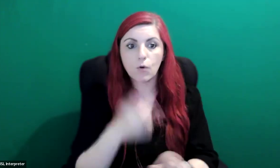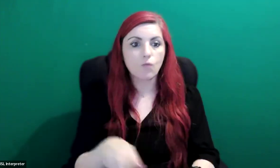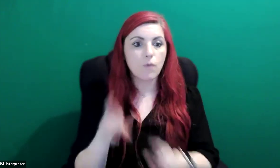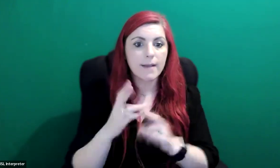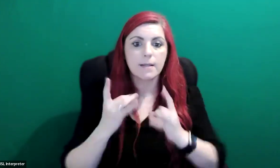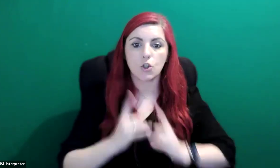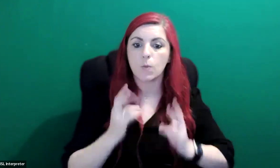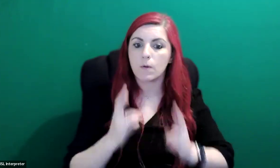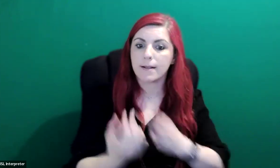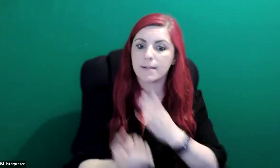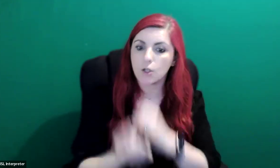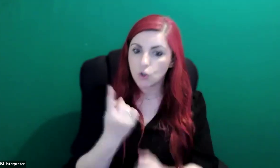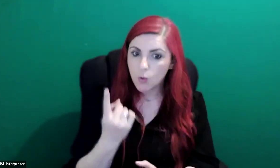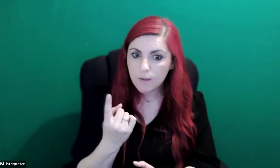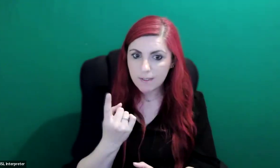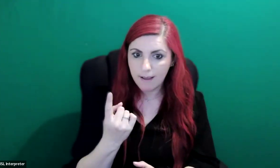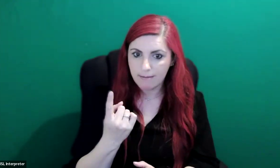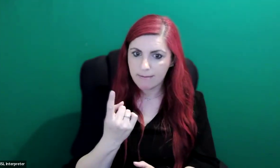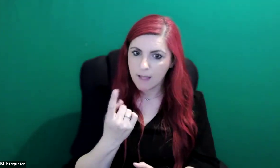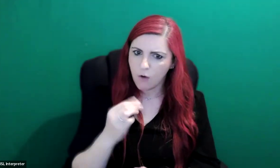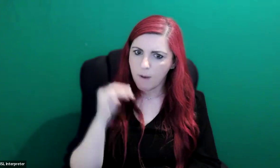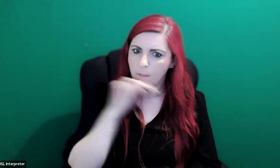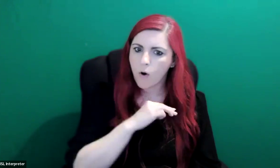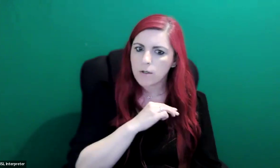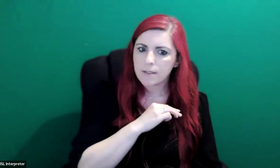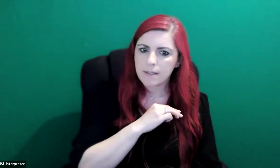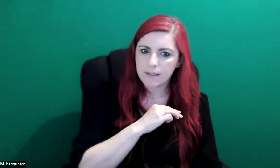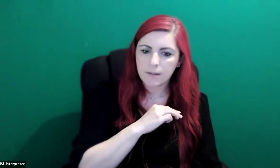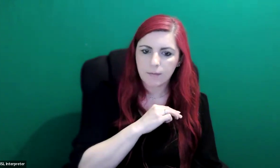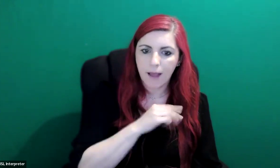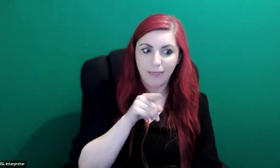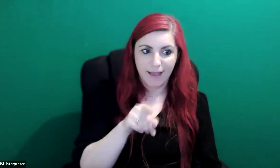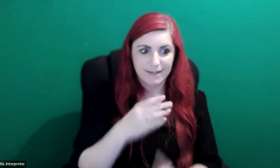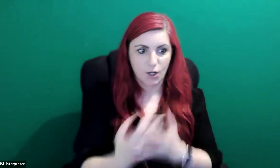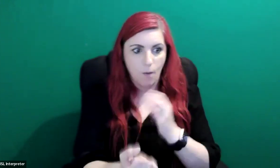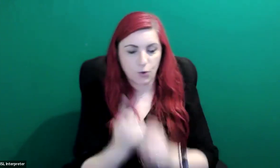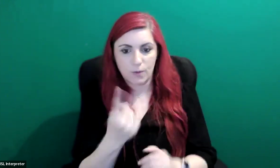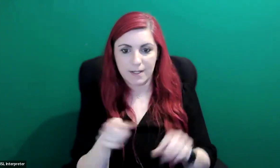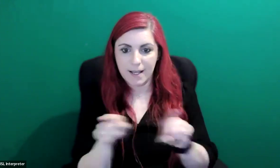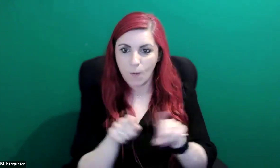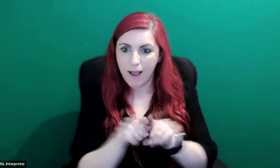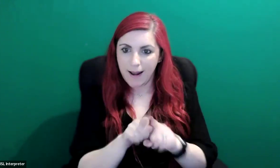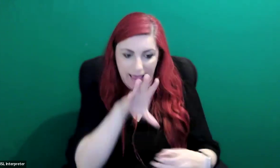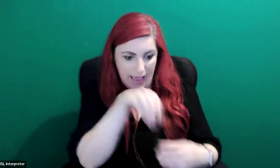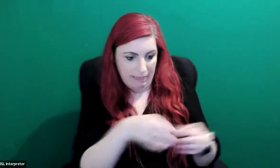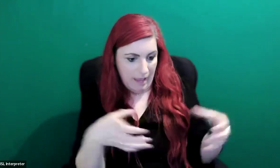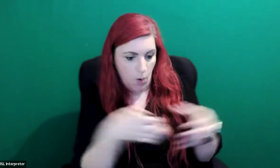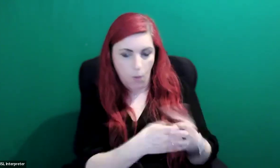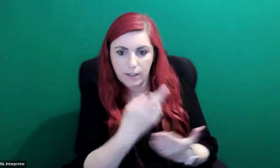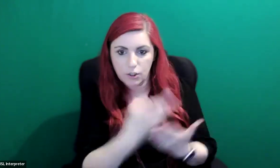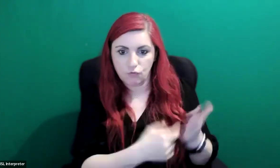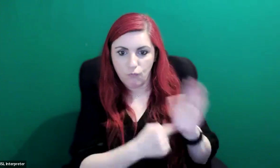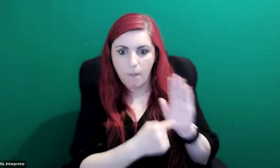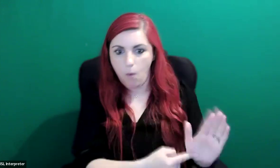are highly urgent and important and would otherwise not be included in the coalition report, or would not be